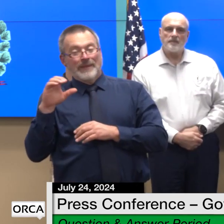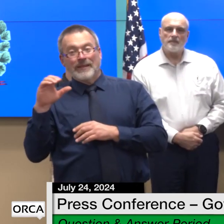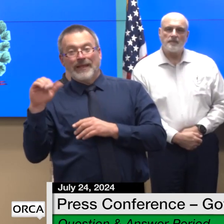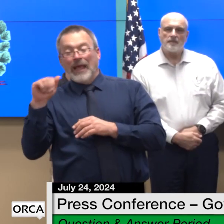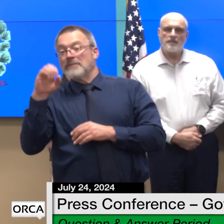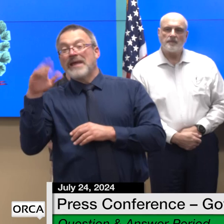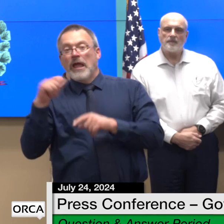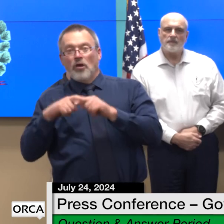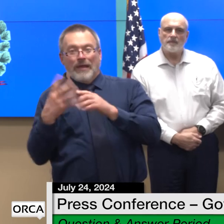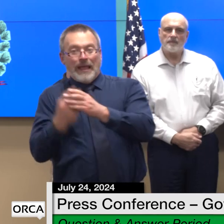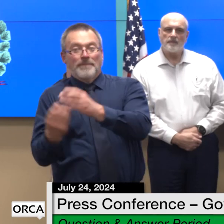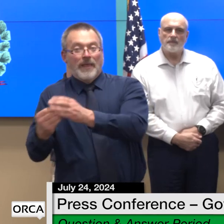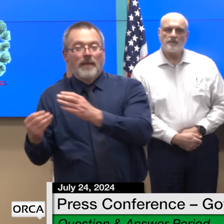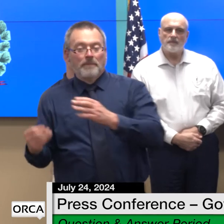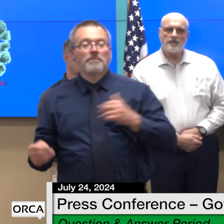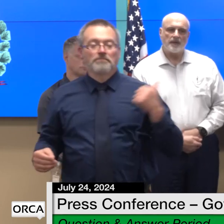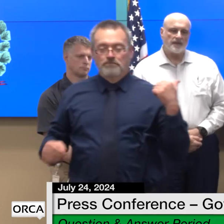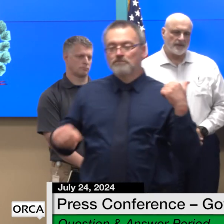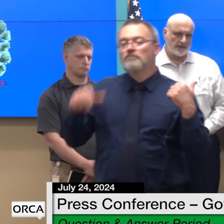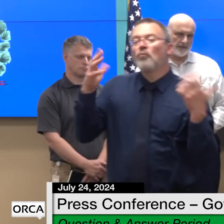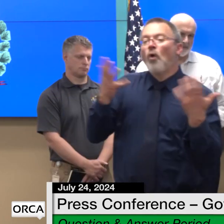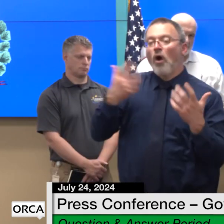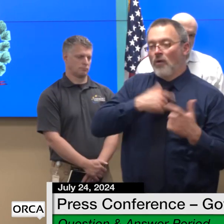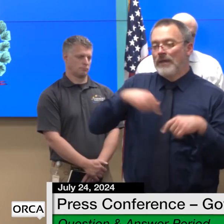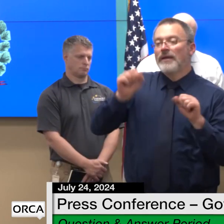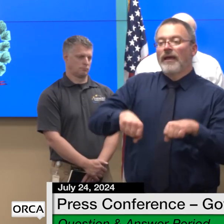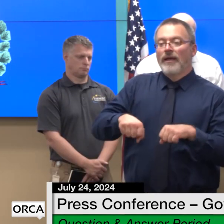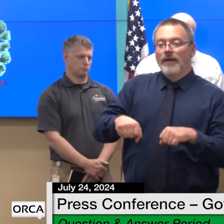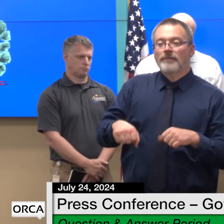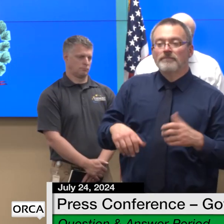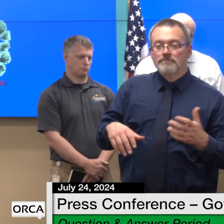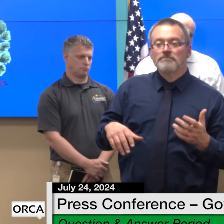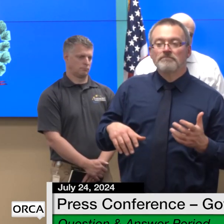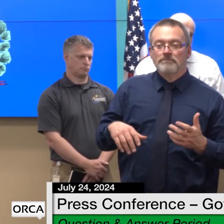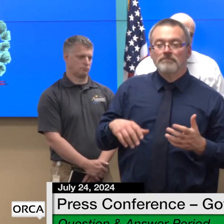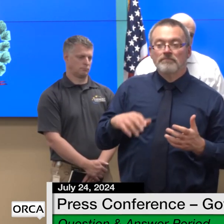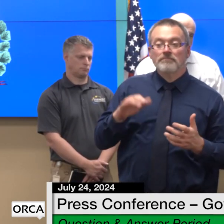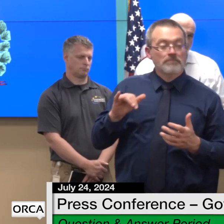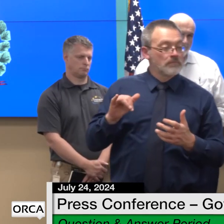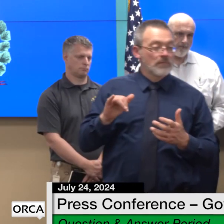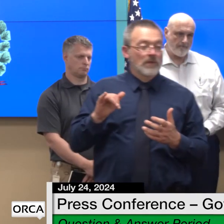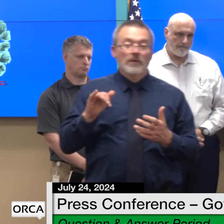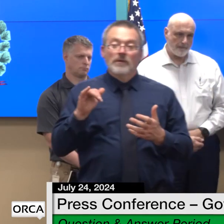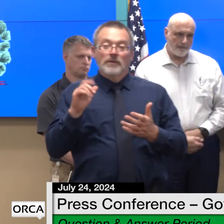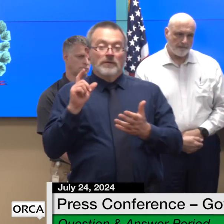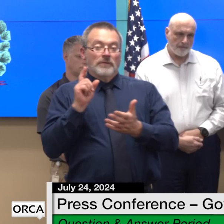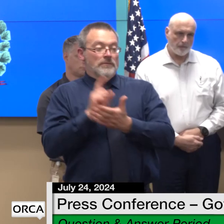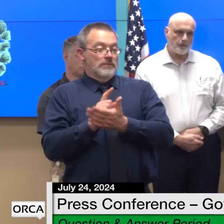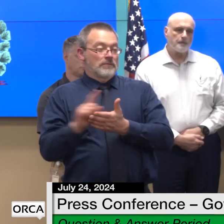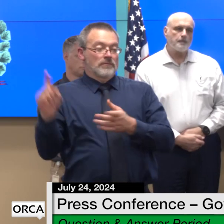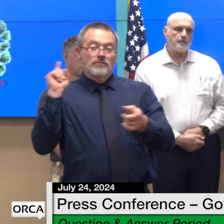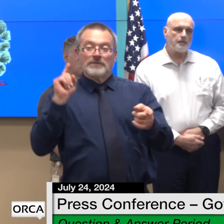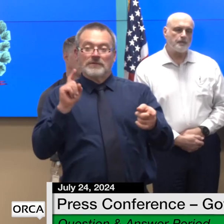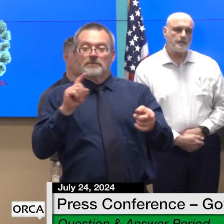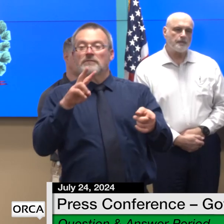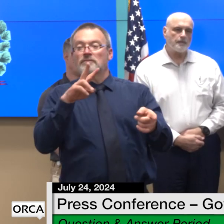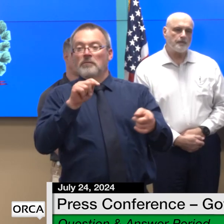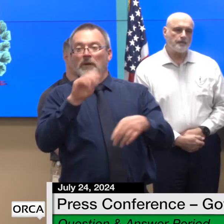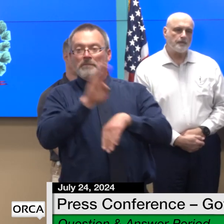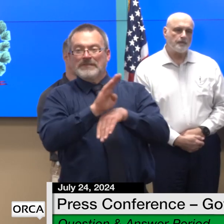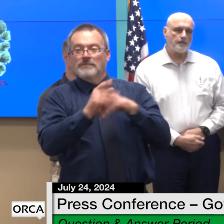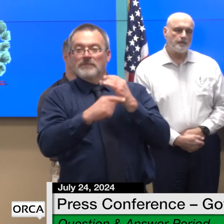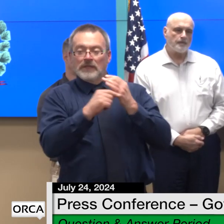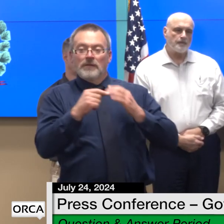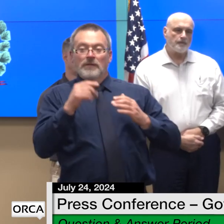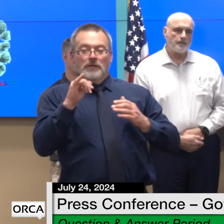So I missed last week's press conference. I know a lot of my readers are asking, hoping the administration